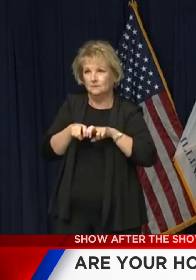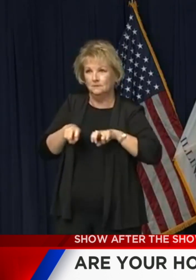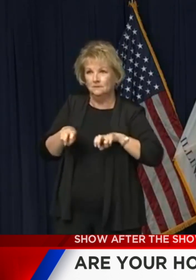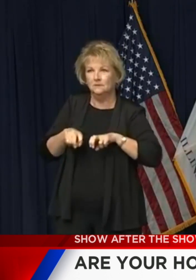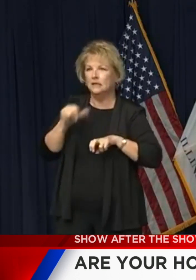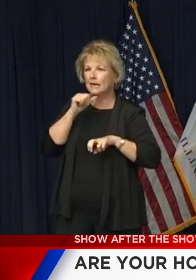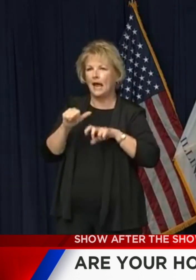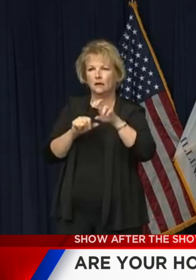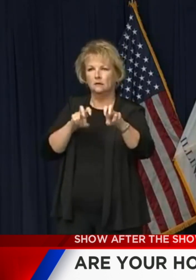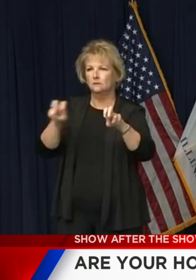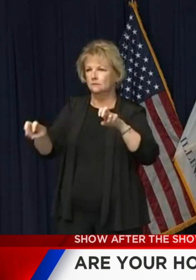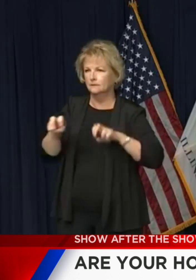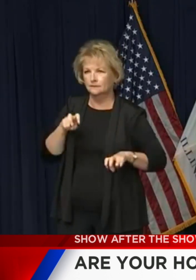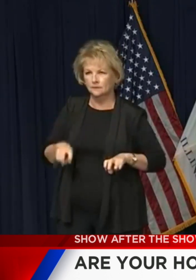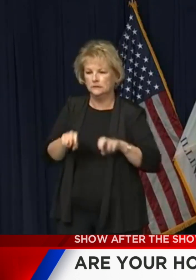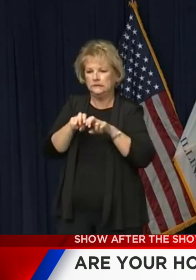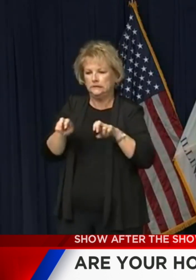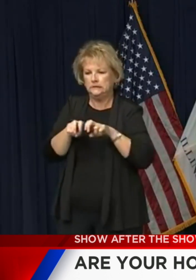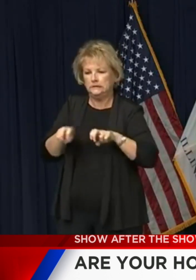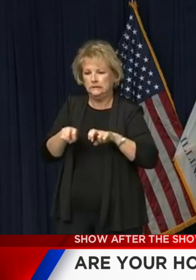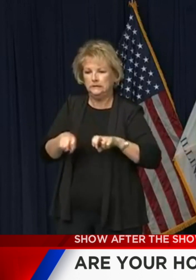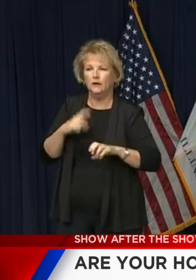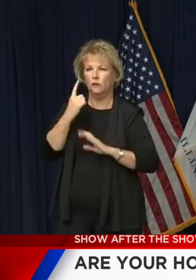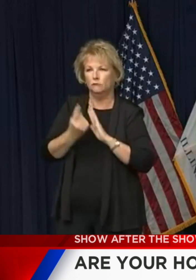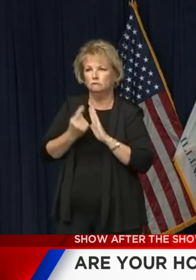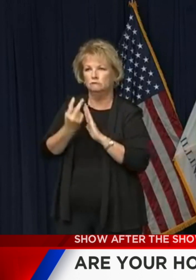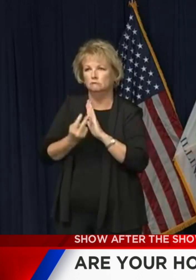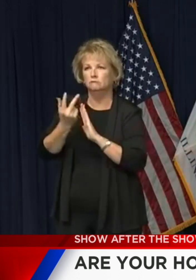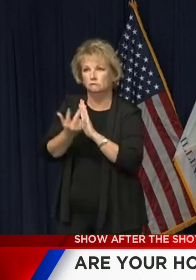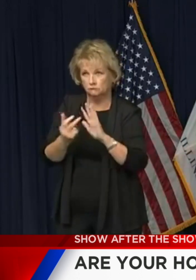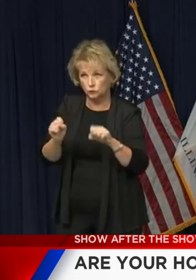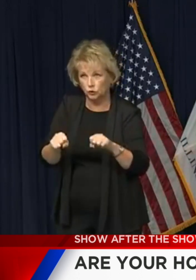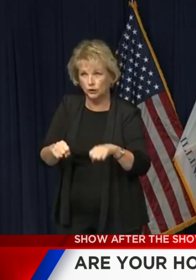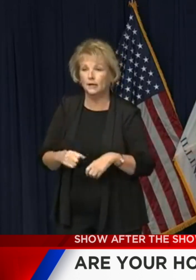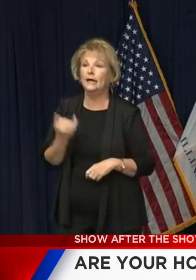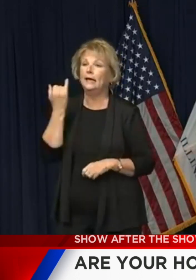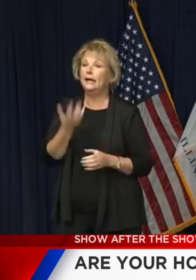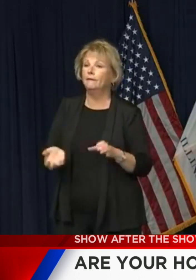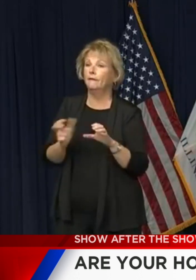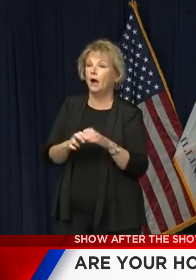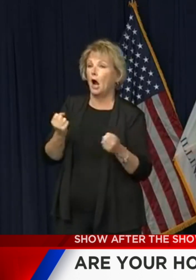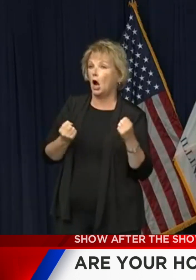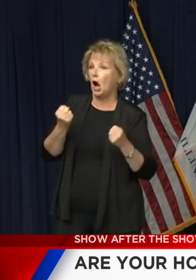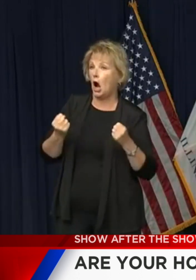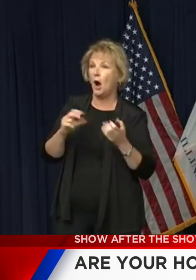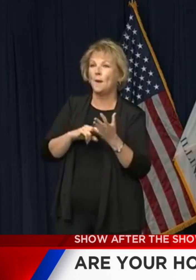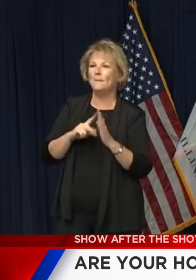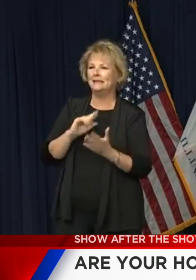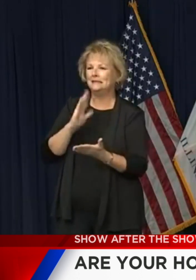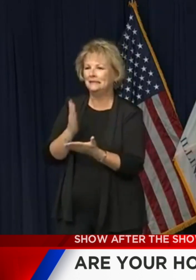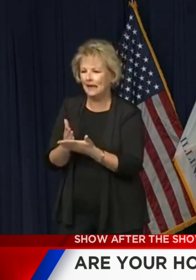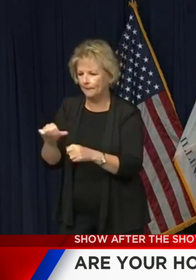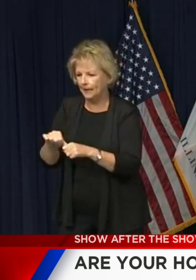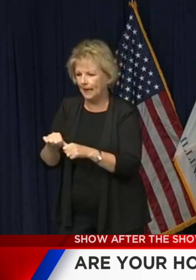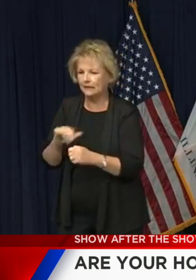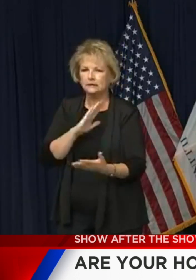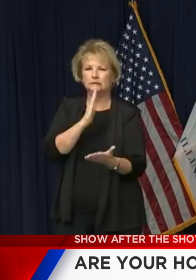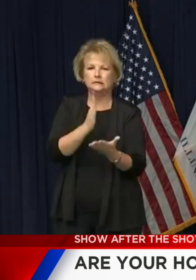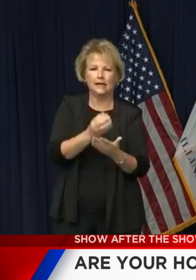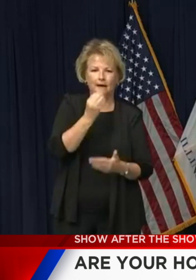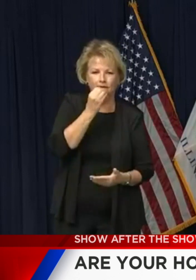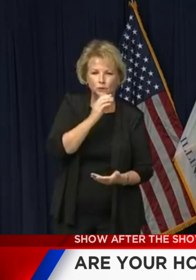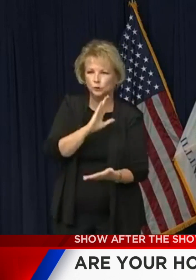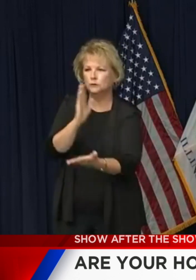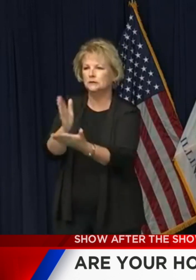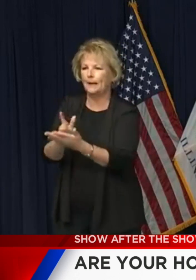of others for any length of time. Traveling by car might mean that you have to make stops for gas, for food,